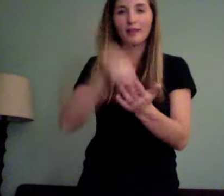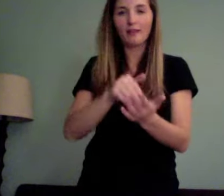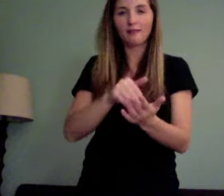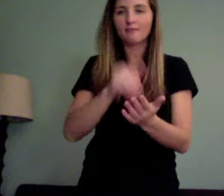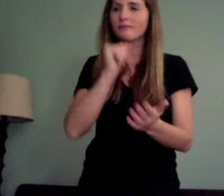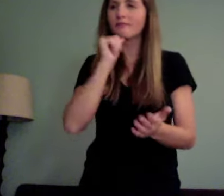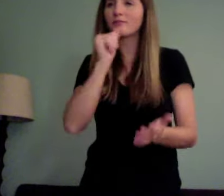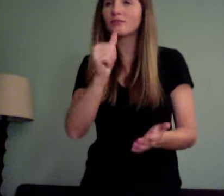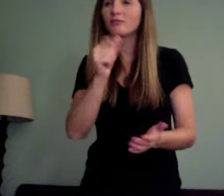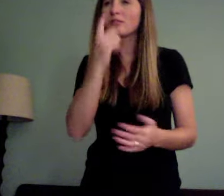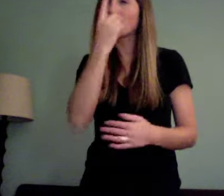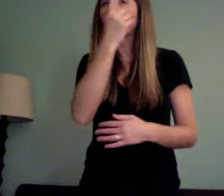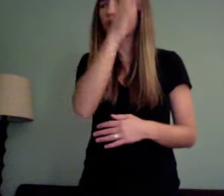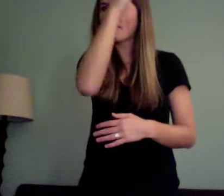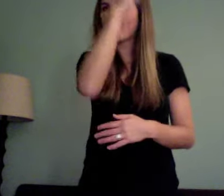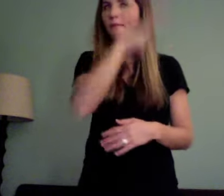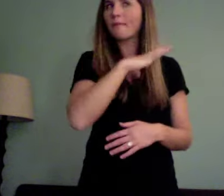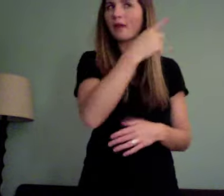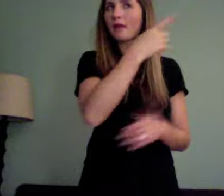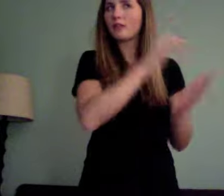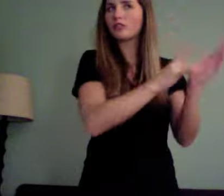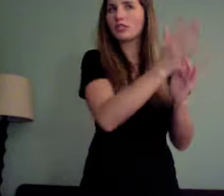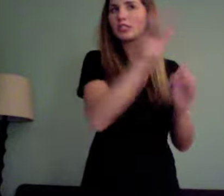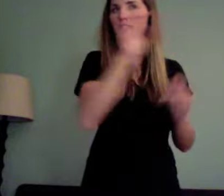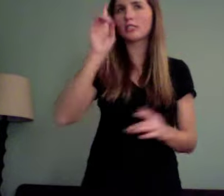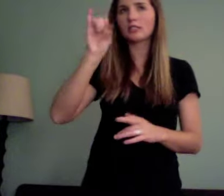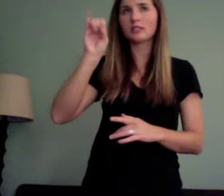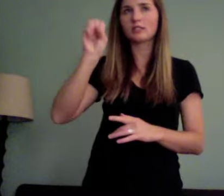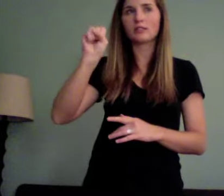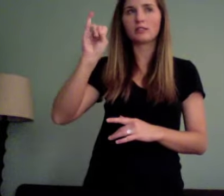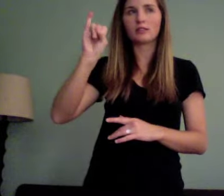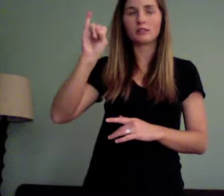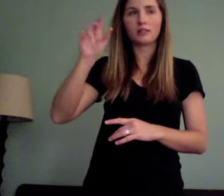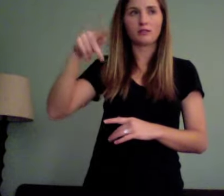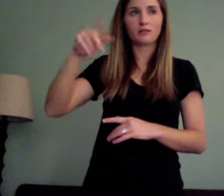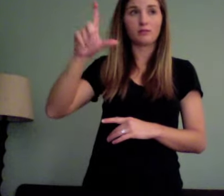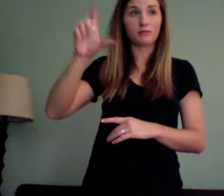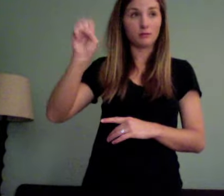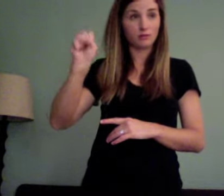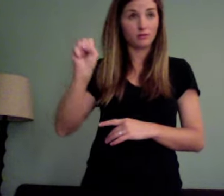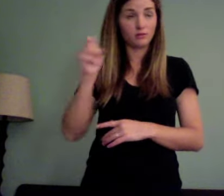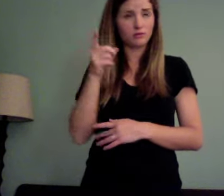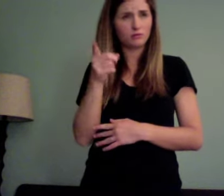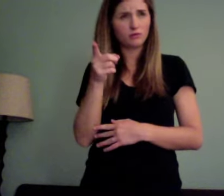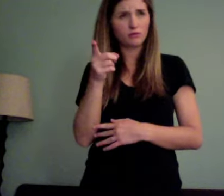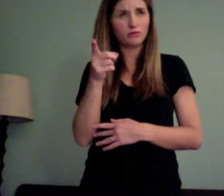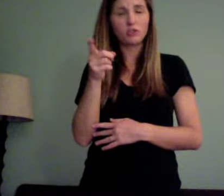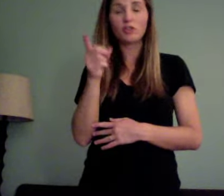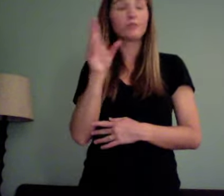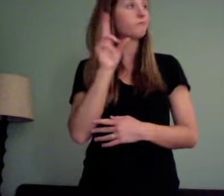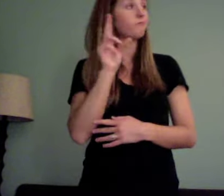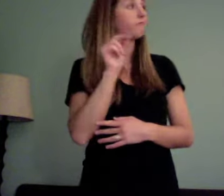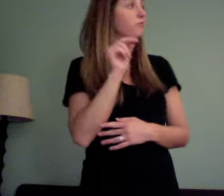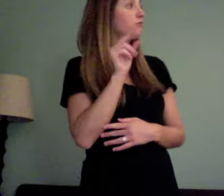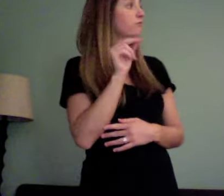his disciples, are you? He denied it, saying, no, I'm not. But one of the household slaves of the high priest, a relative of the